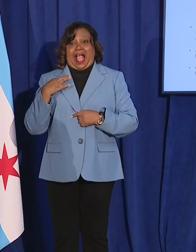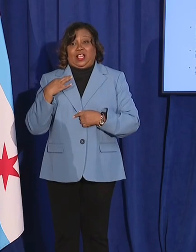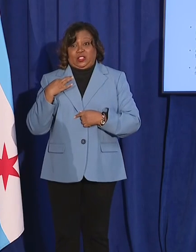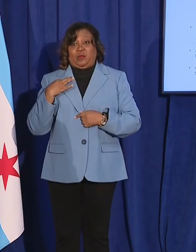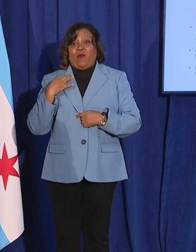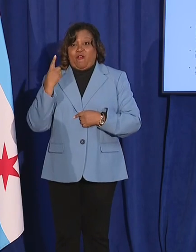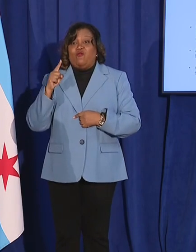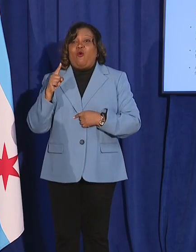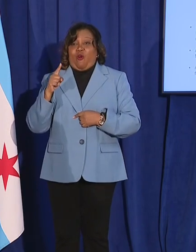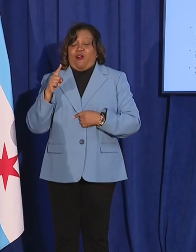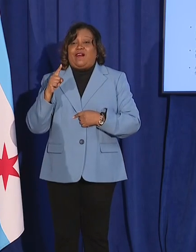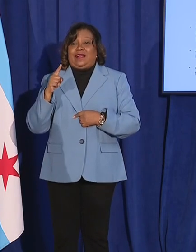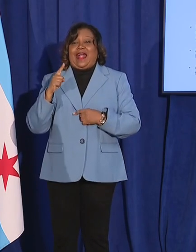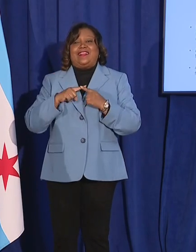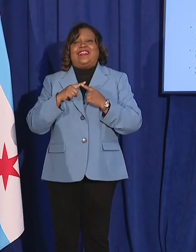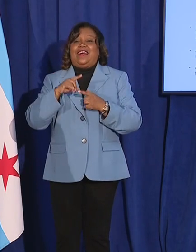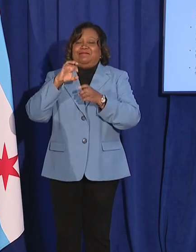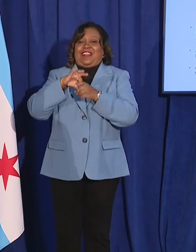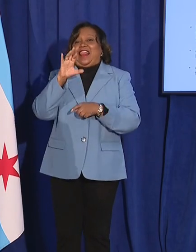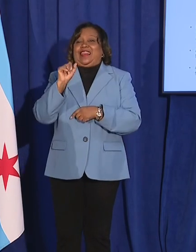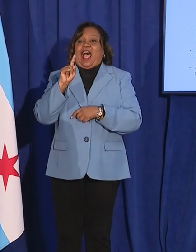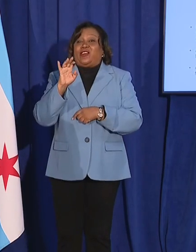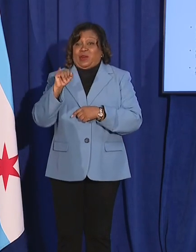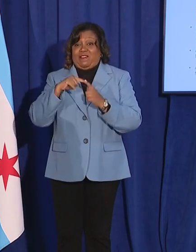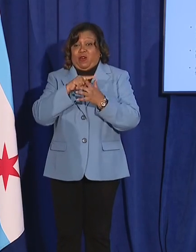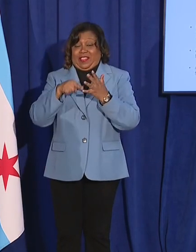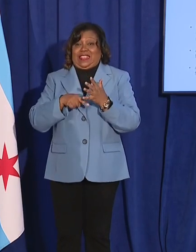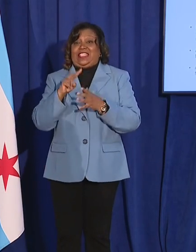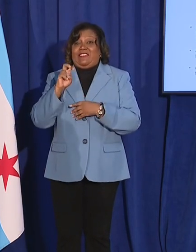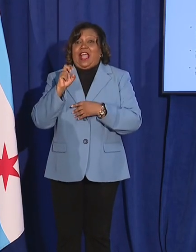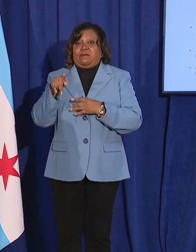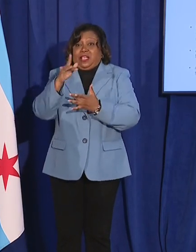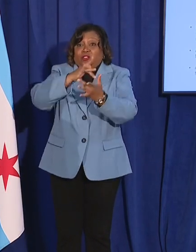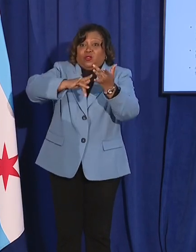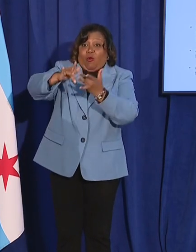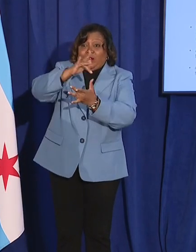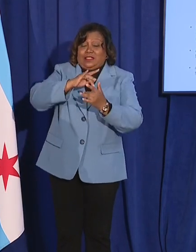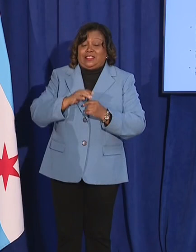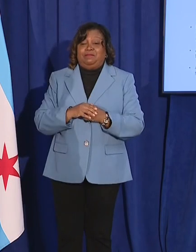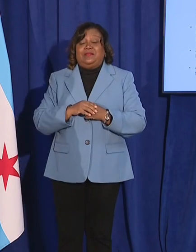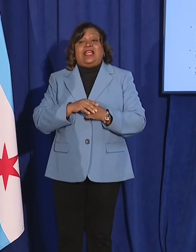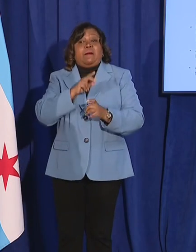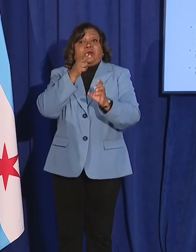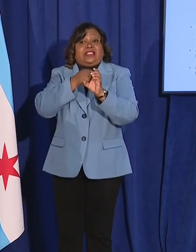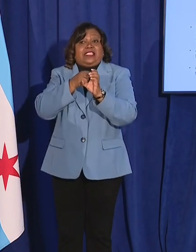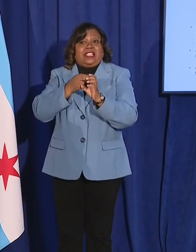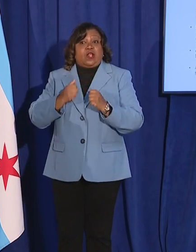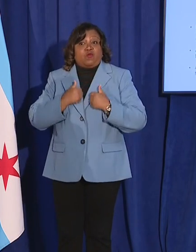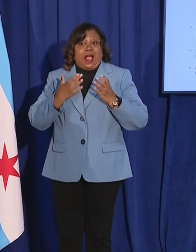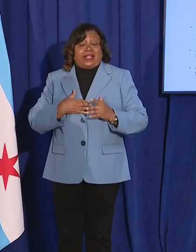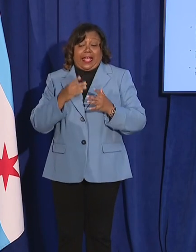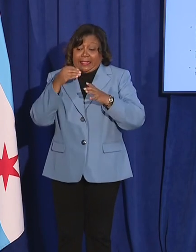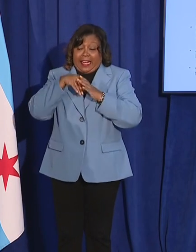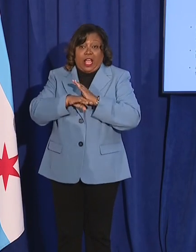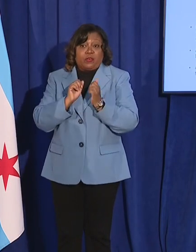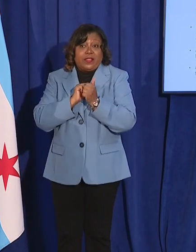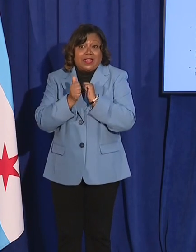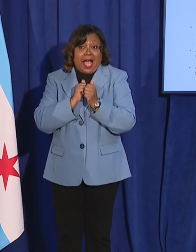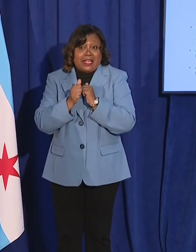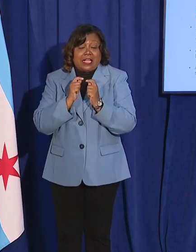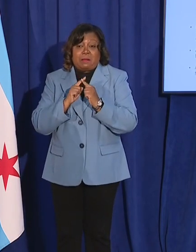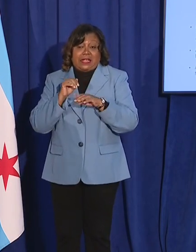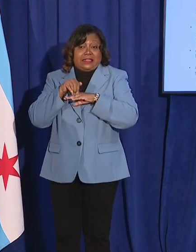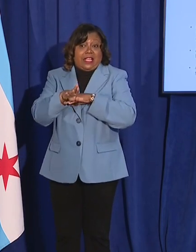eligible for the lottery for these VIP tours. Participating residents can enter the contest